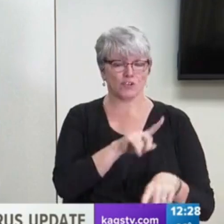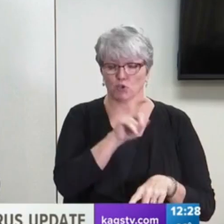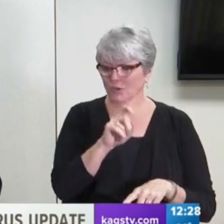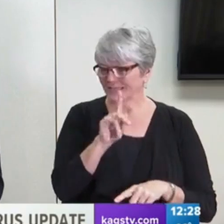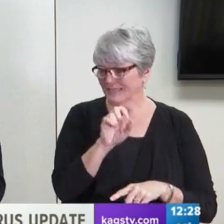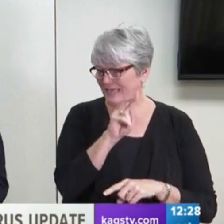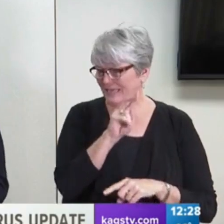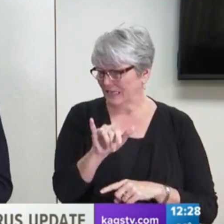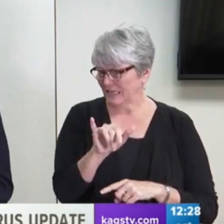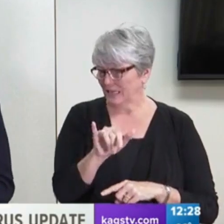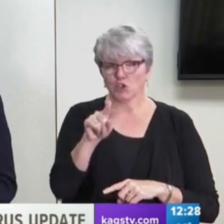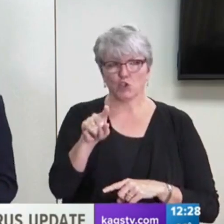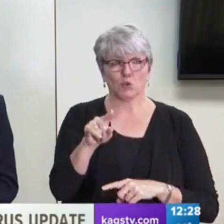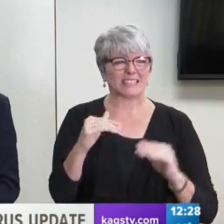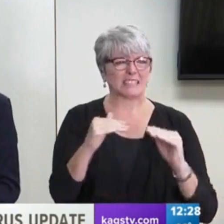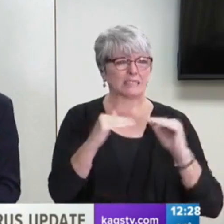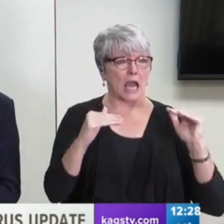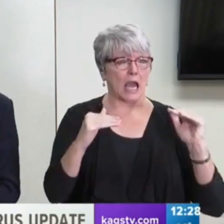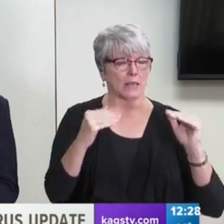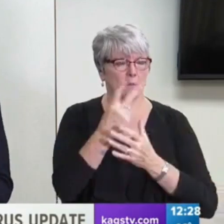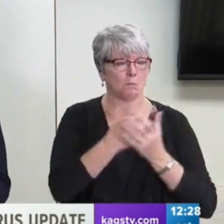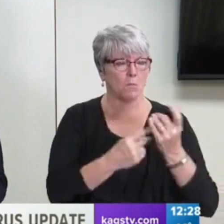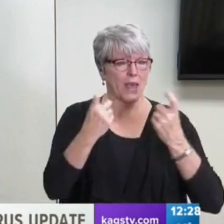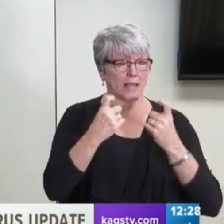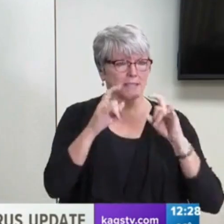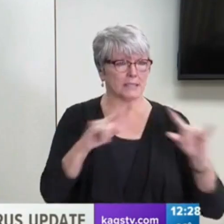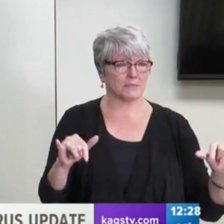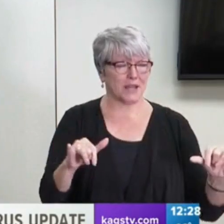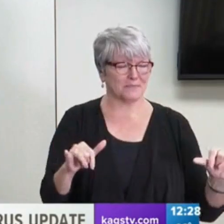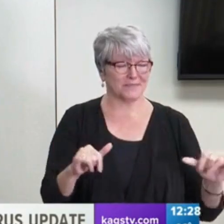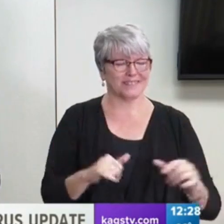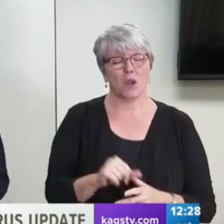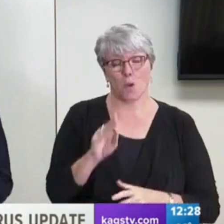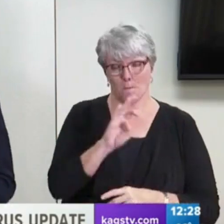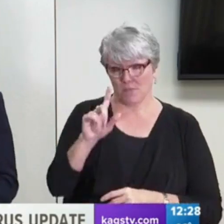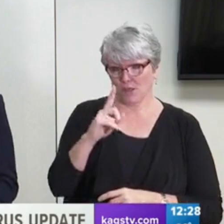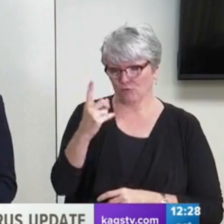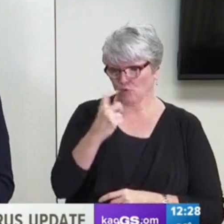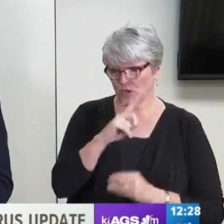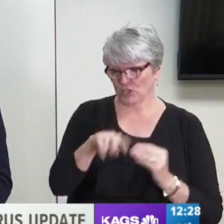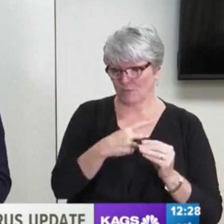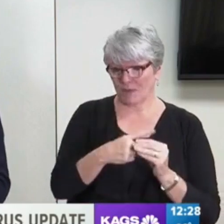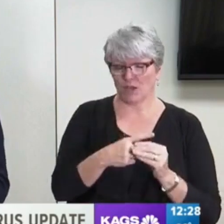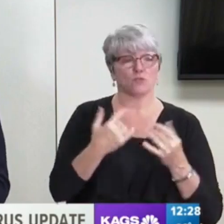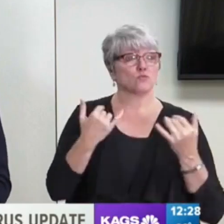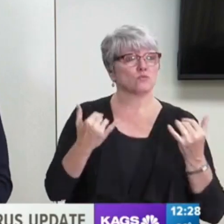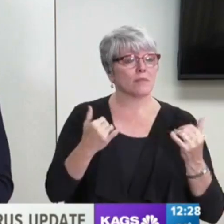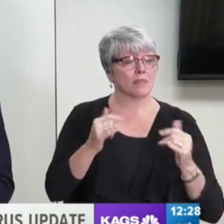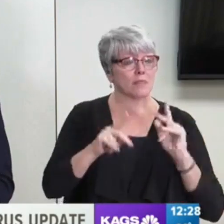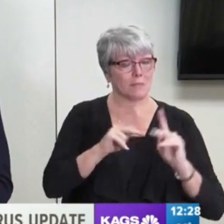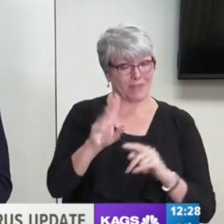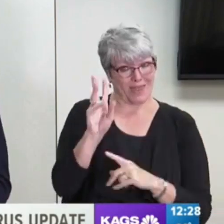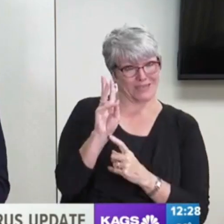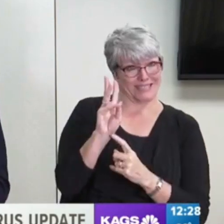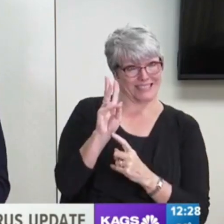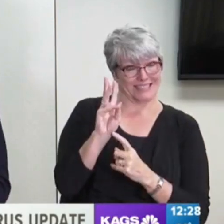Kenny. You guys tied, so we'll get both of you. Bill, your question was about the status of the six